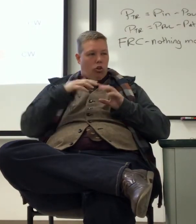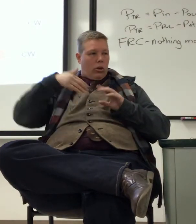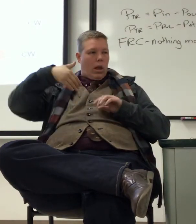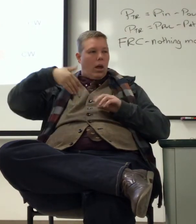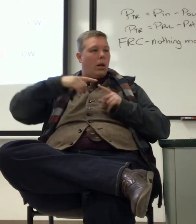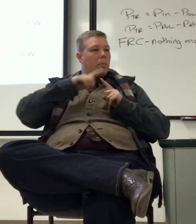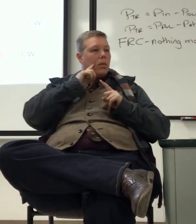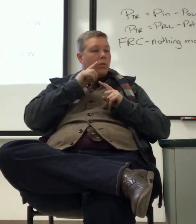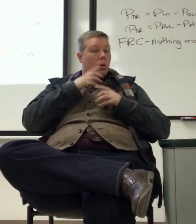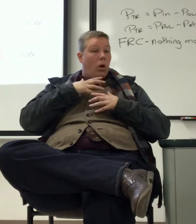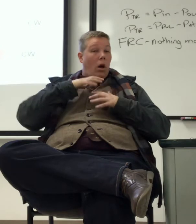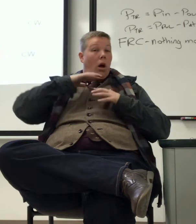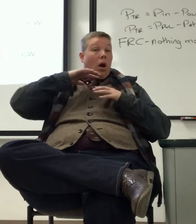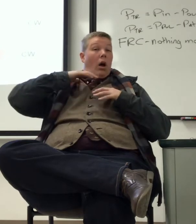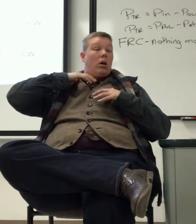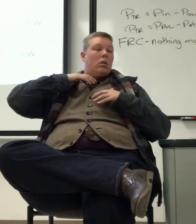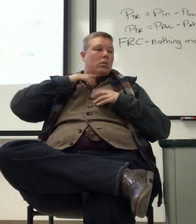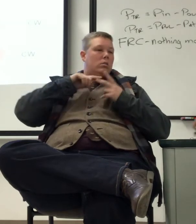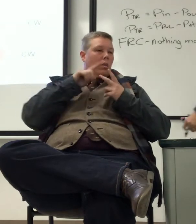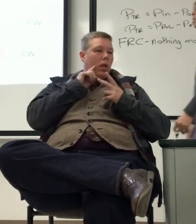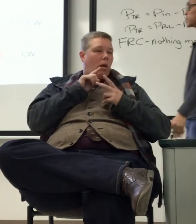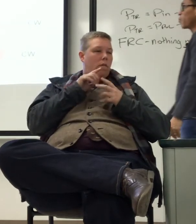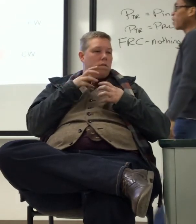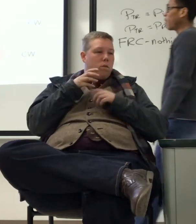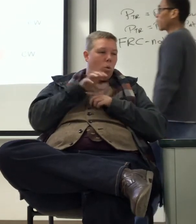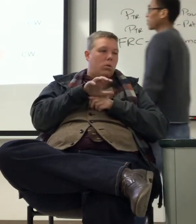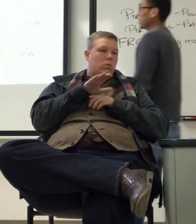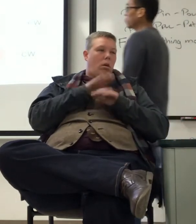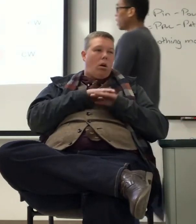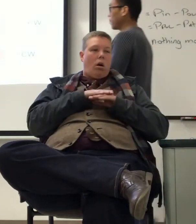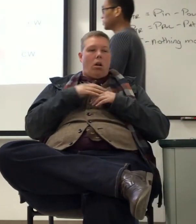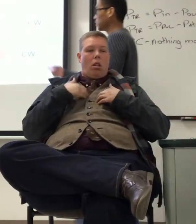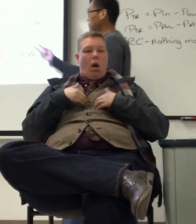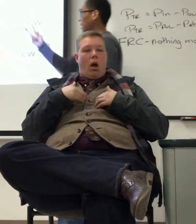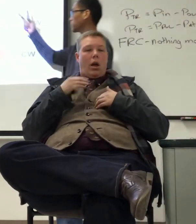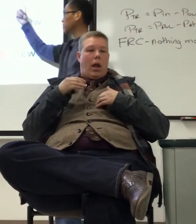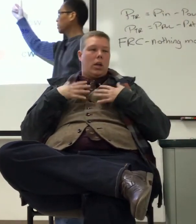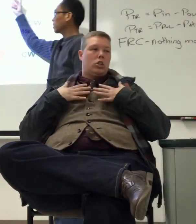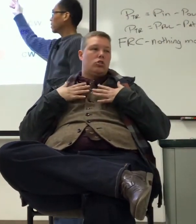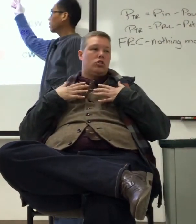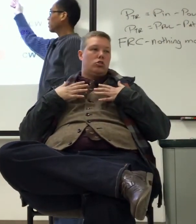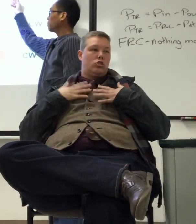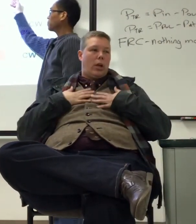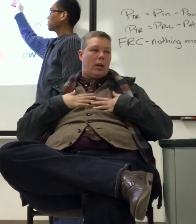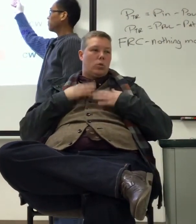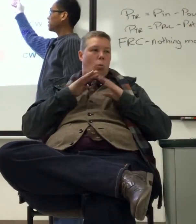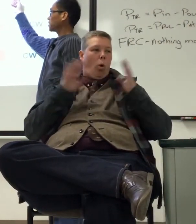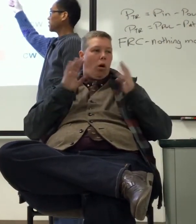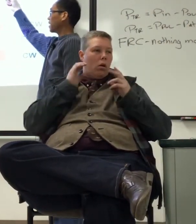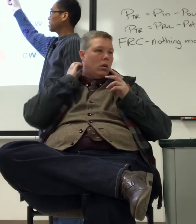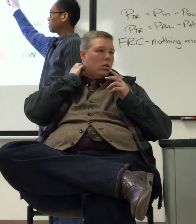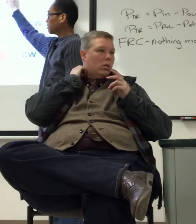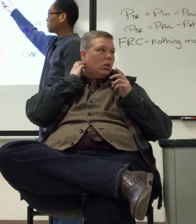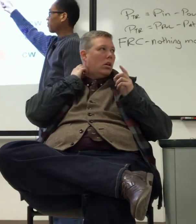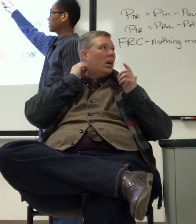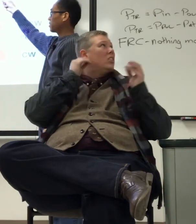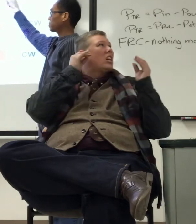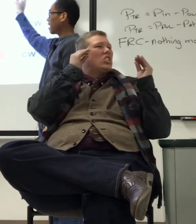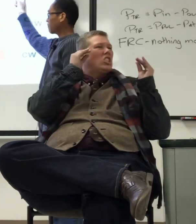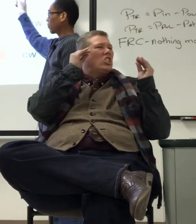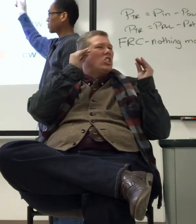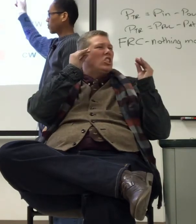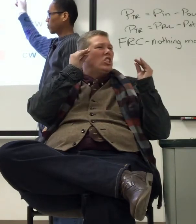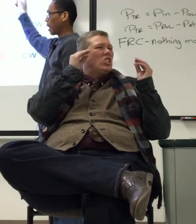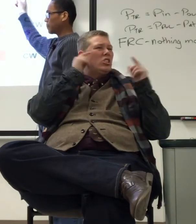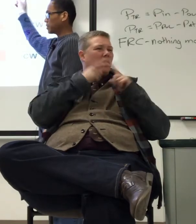Well, that means the forces on the lung and chest wall are equal opposite direction. So physics says if this force equals